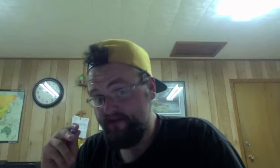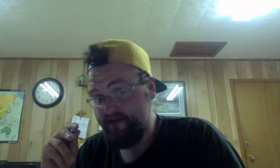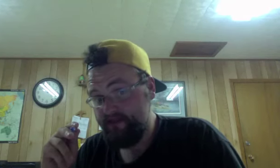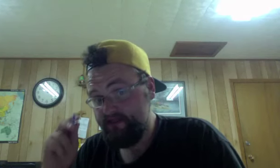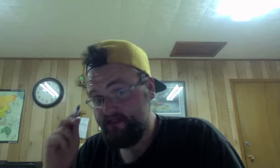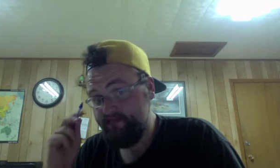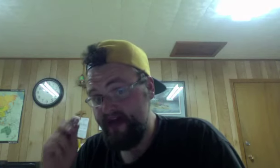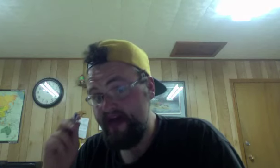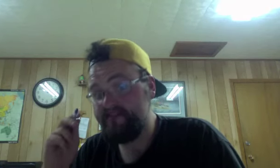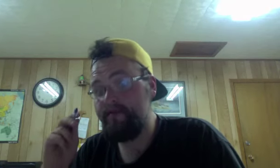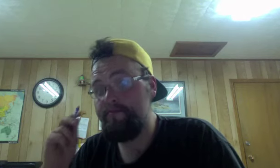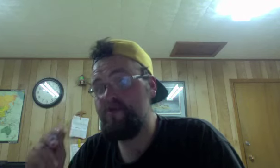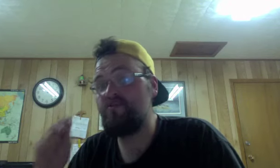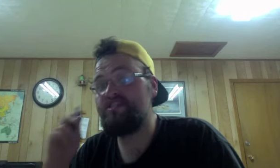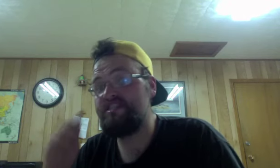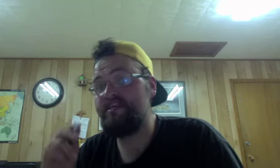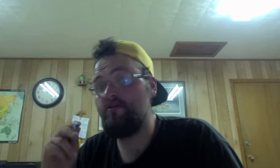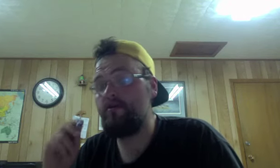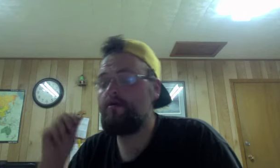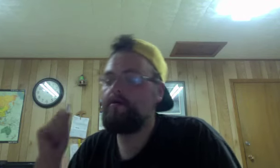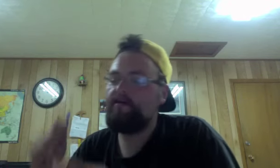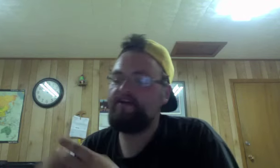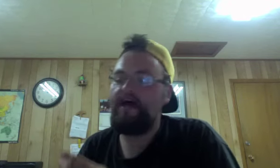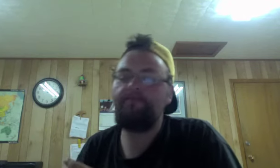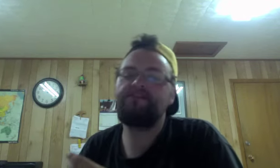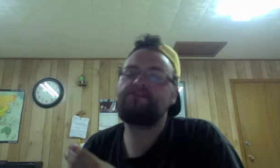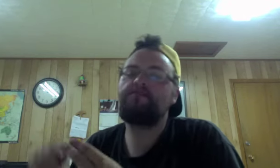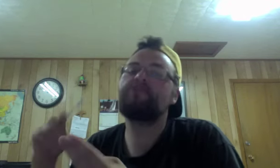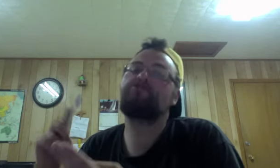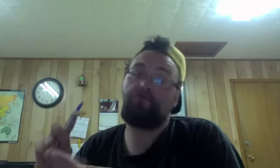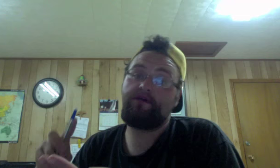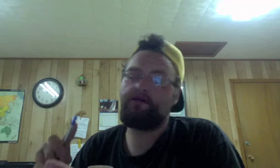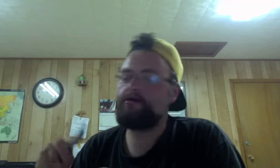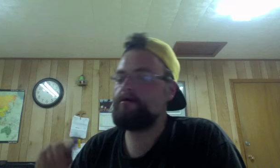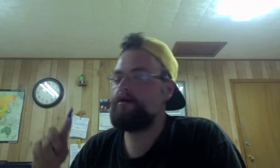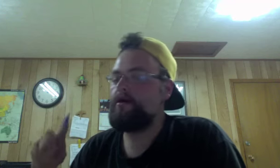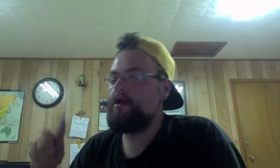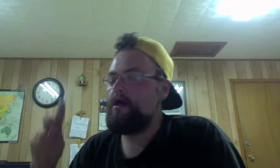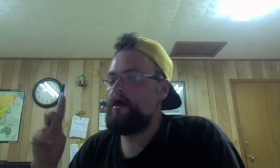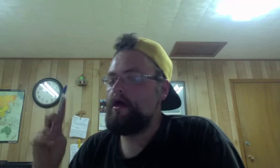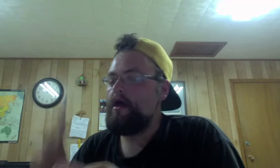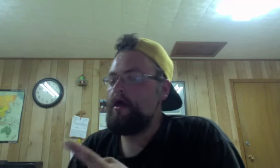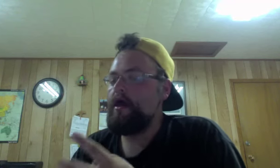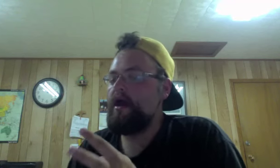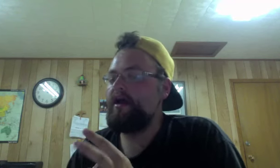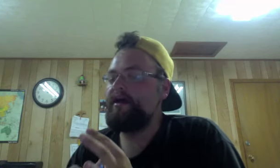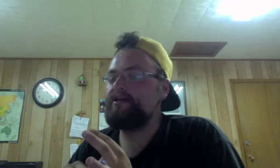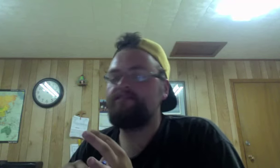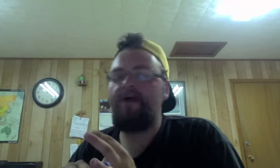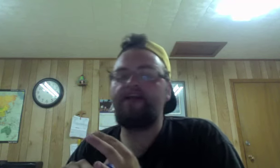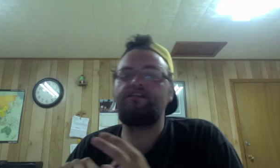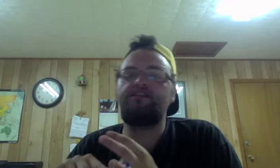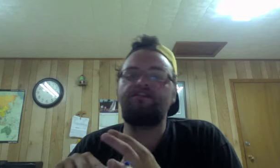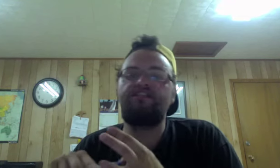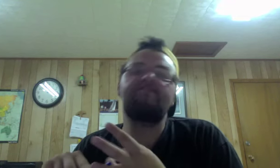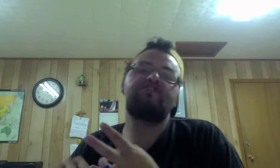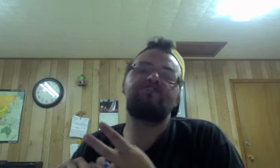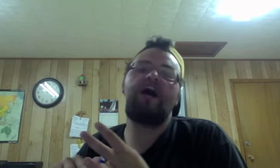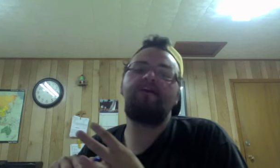to pass Milt Stiegel that happens that's going to be historic and I expect Steven Giles to